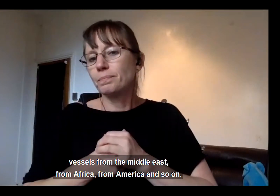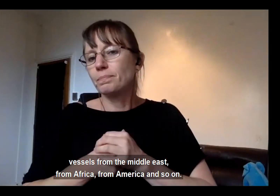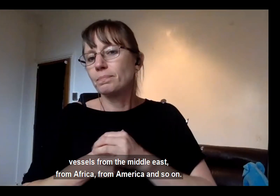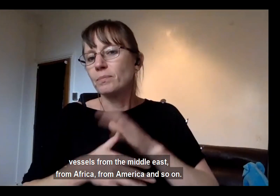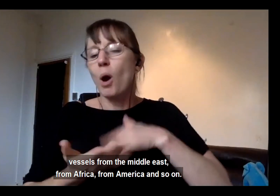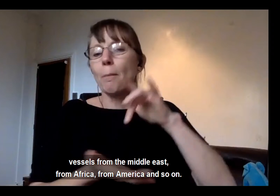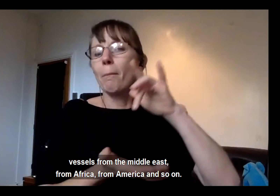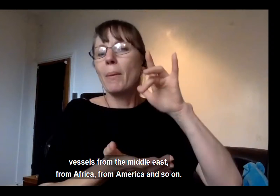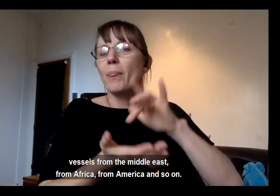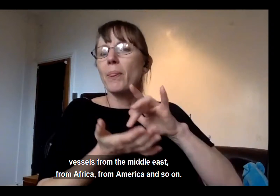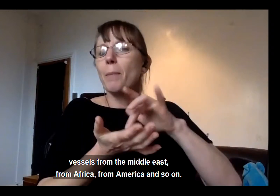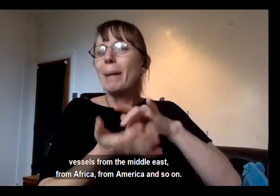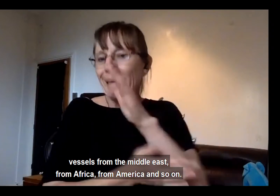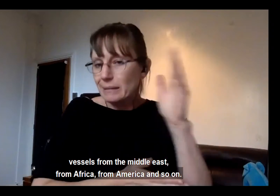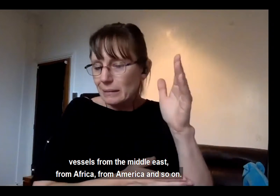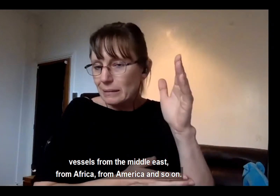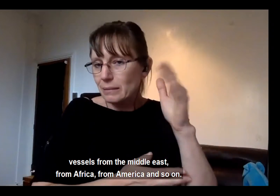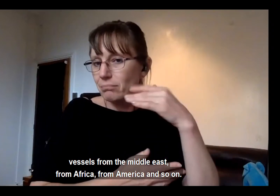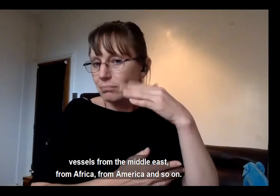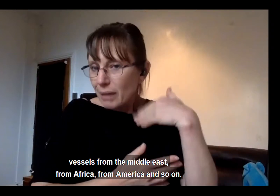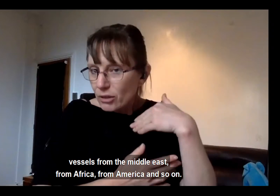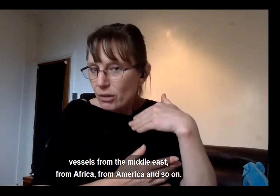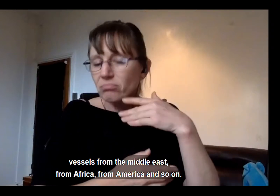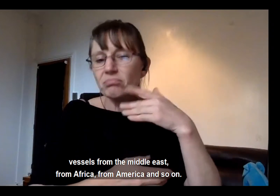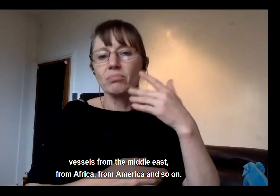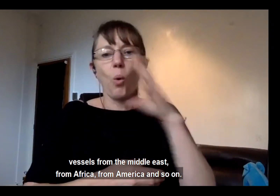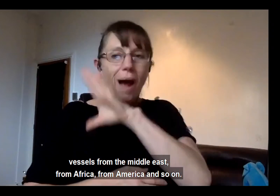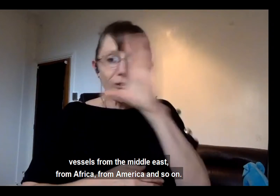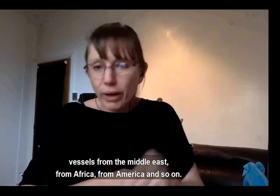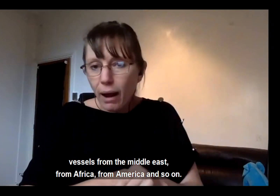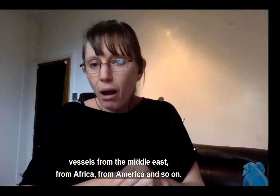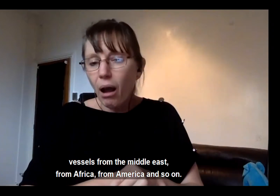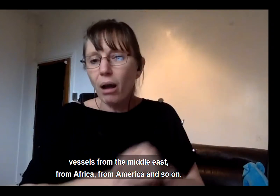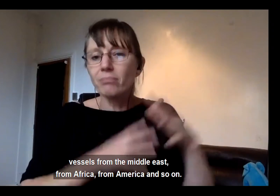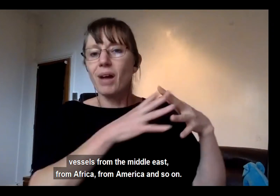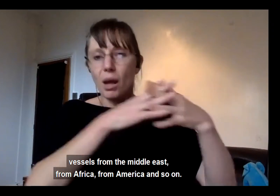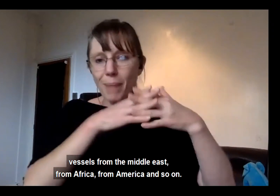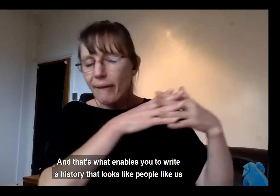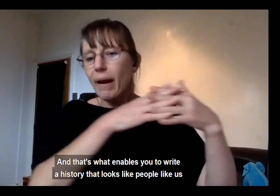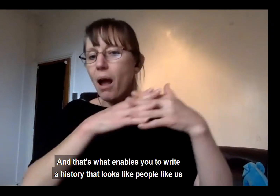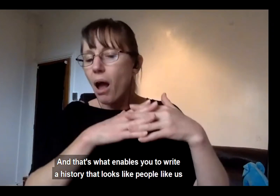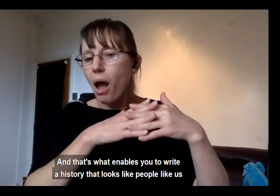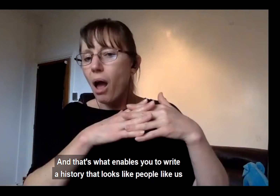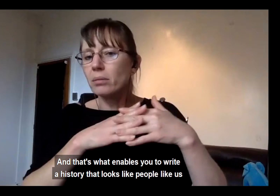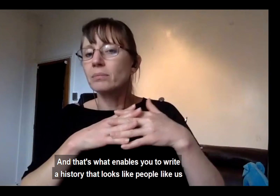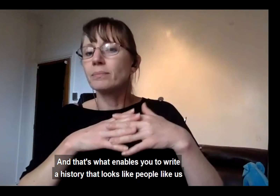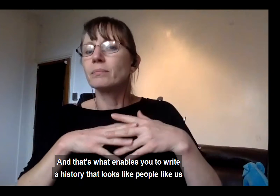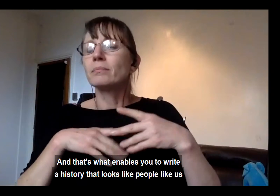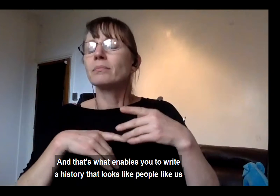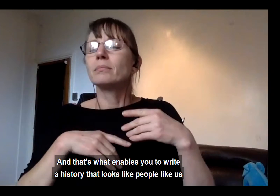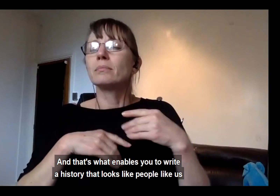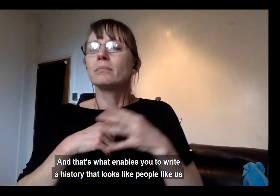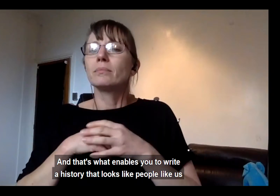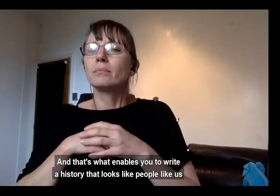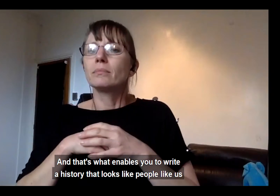Middle East, from Africa, from America, and so on. And that's what enables